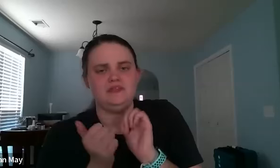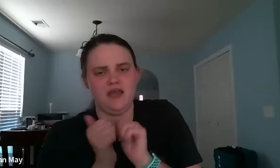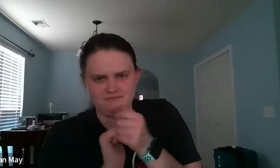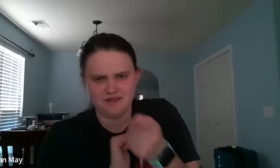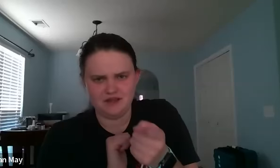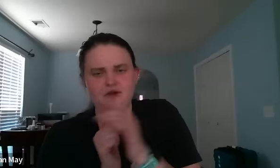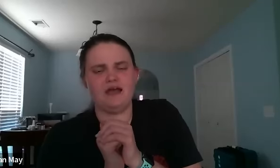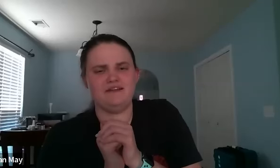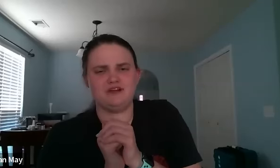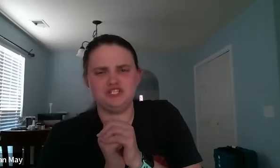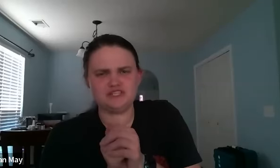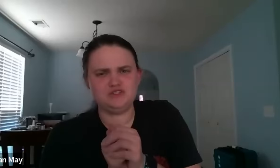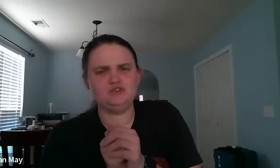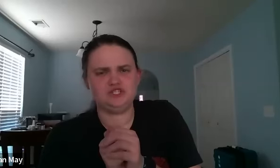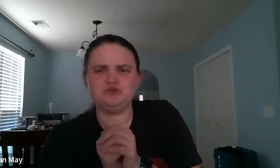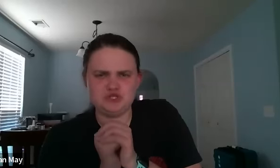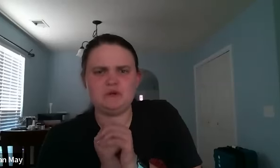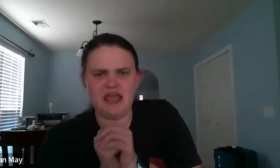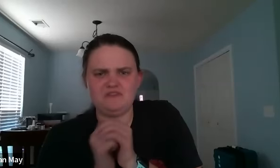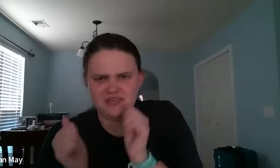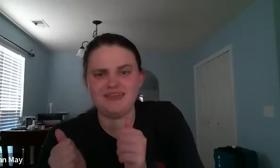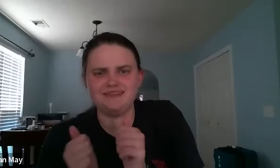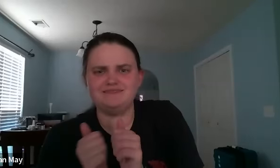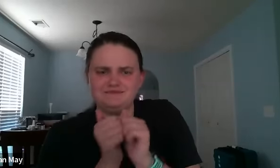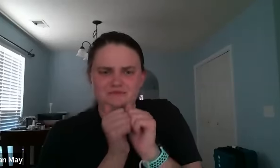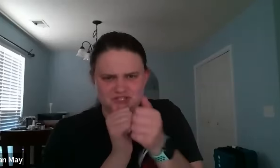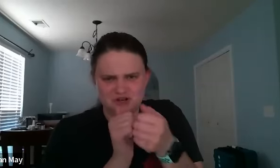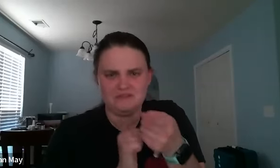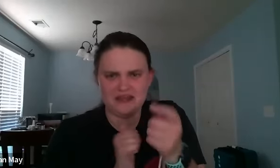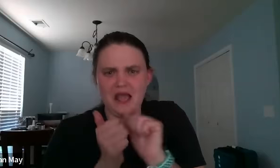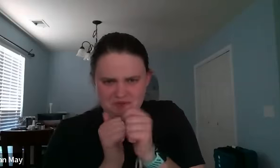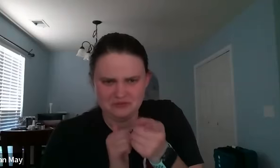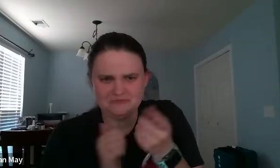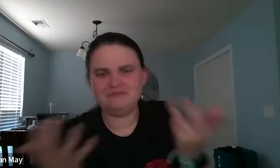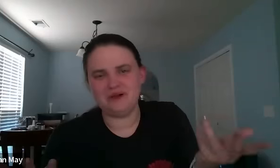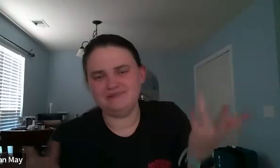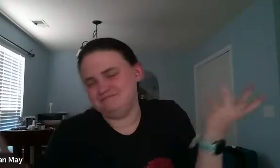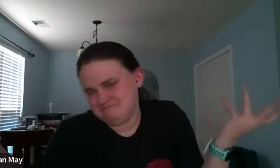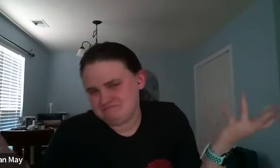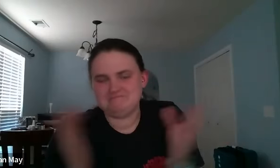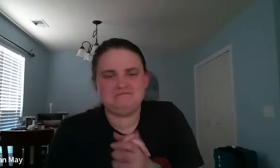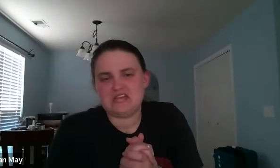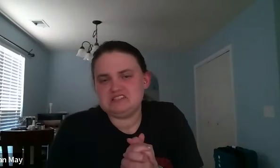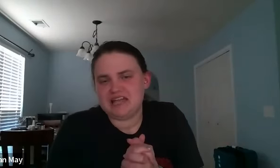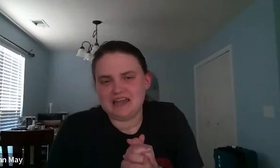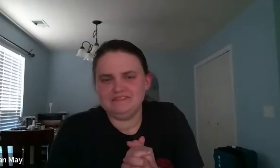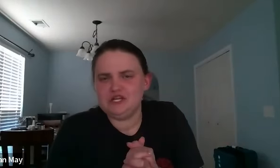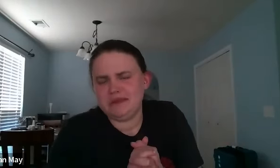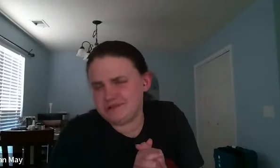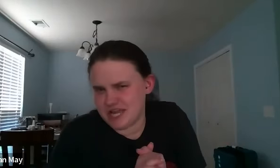Yeah, I know. After I just told you, you do it at the end, we start with it, how you. But that's just kind of, you know, English has